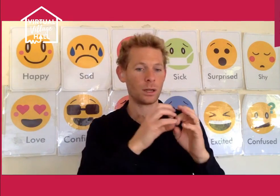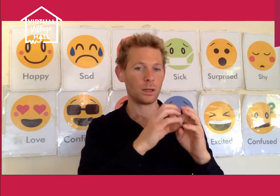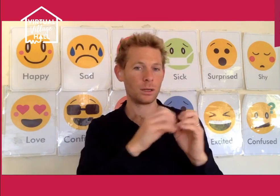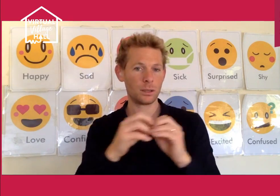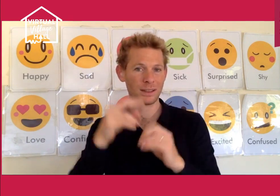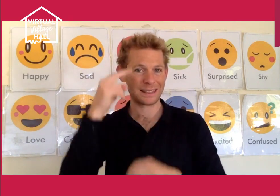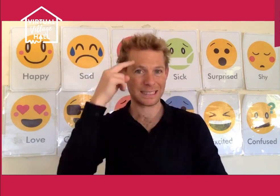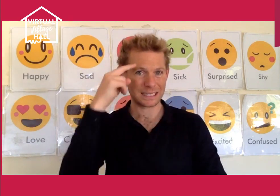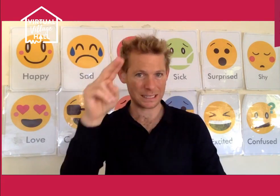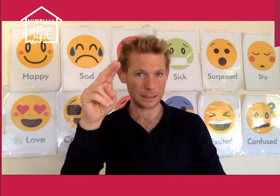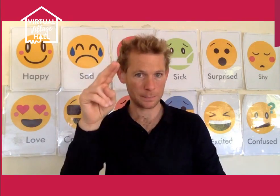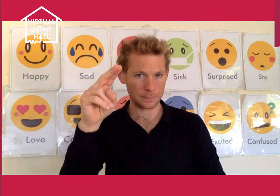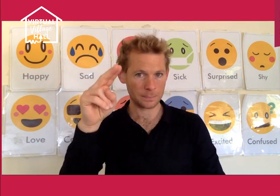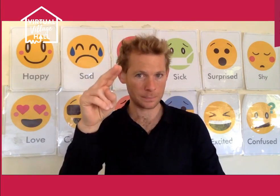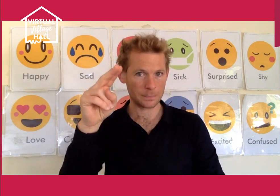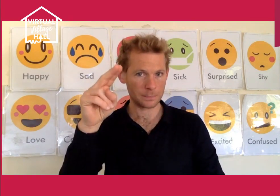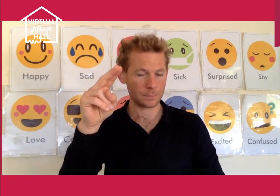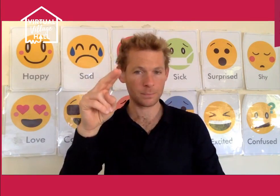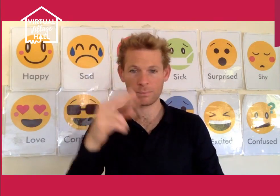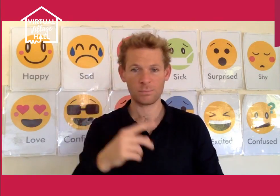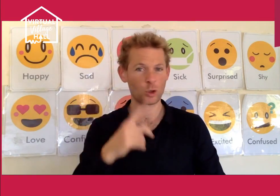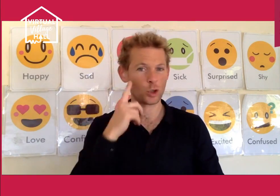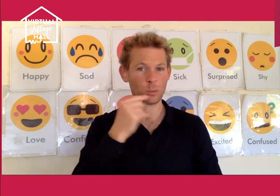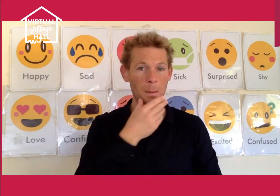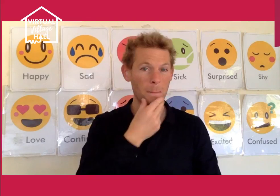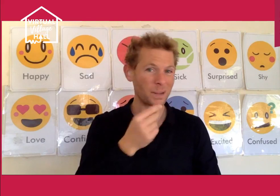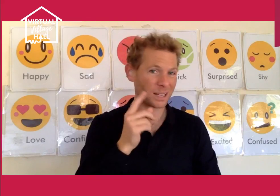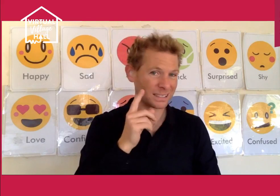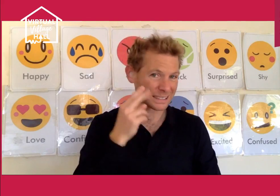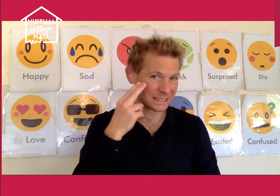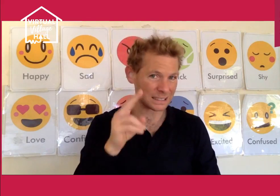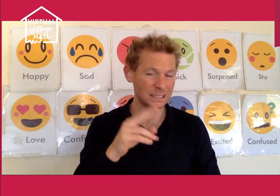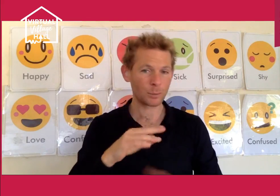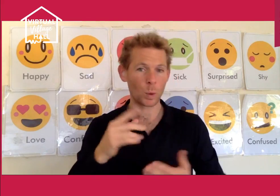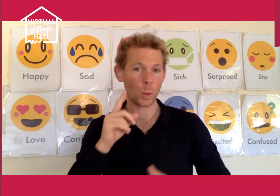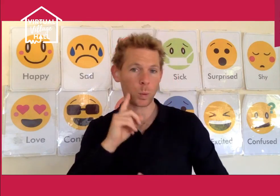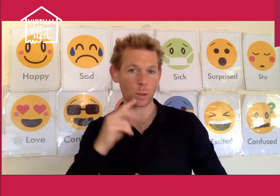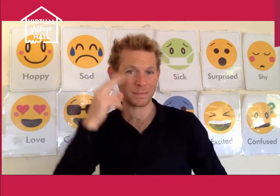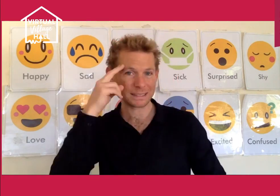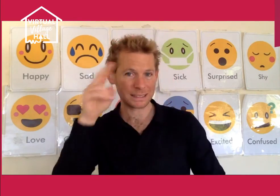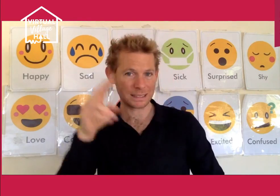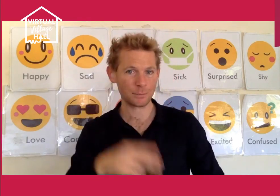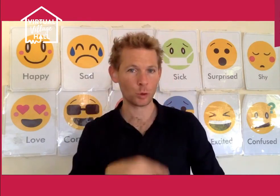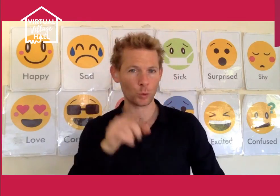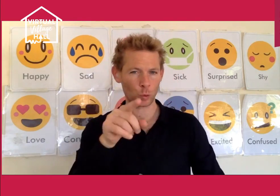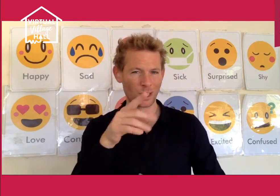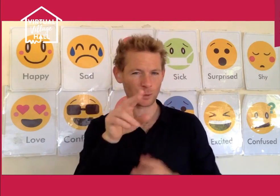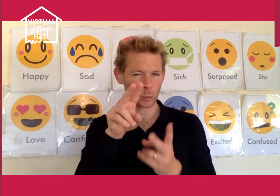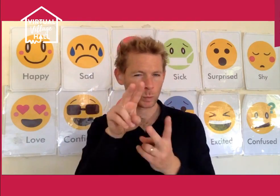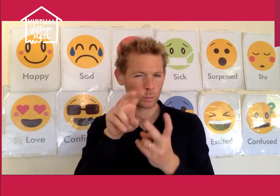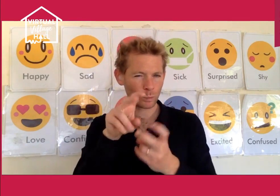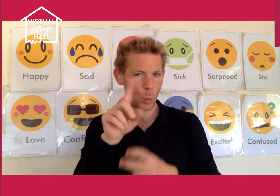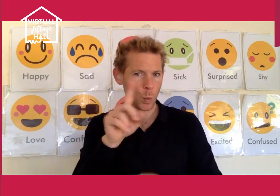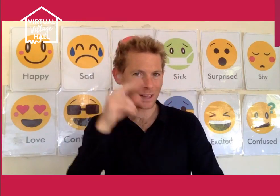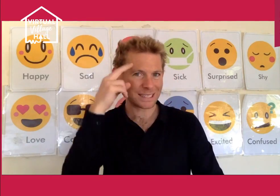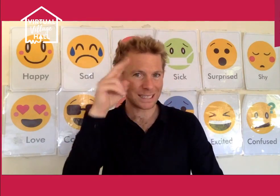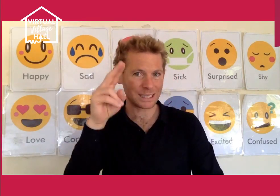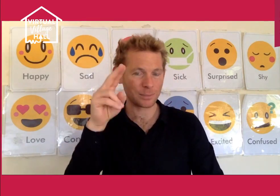All right, I'm going to spell a name. It could be a man's name or a woman's name. And I want you